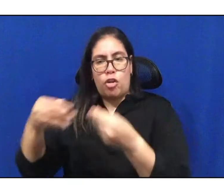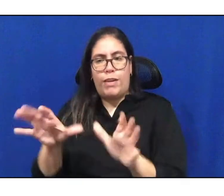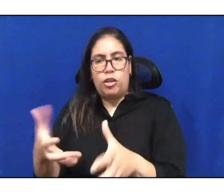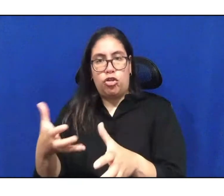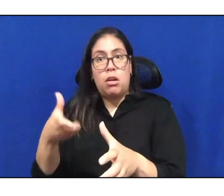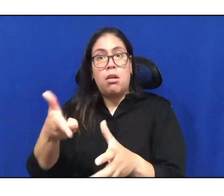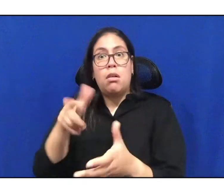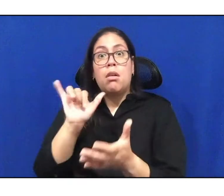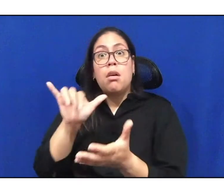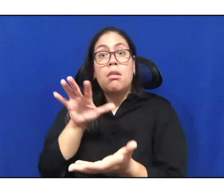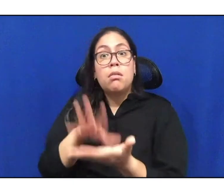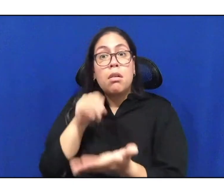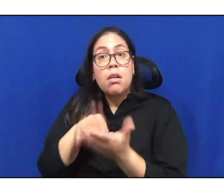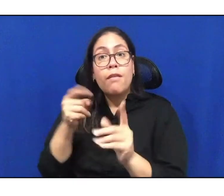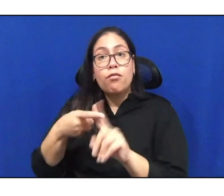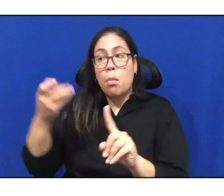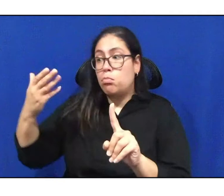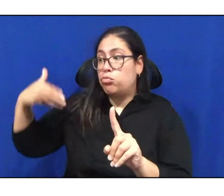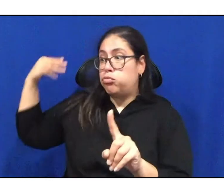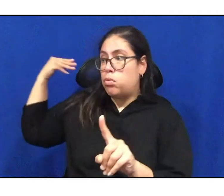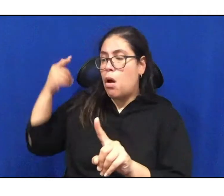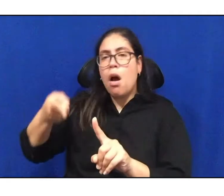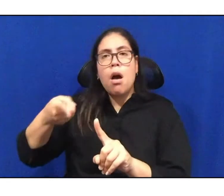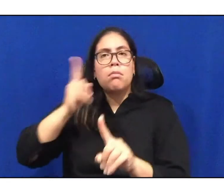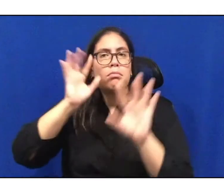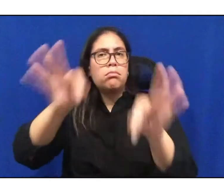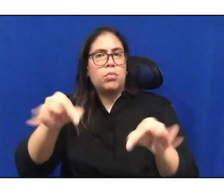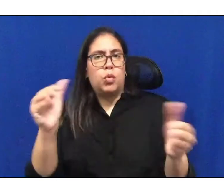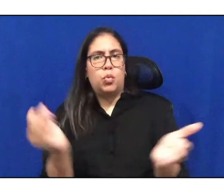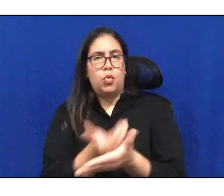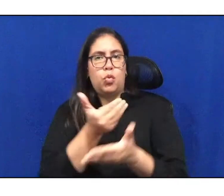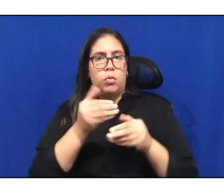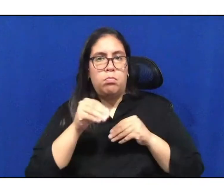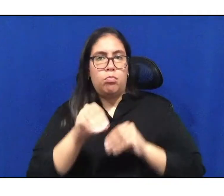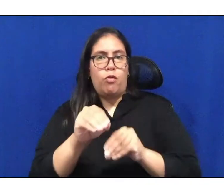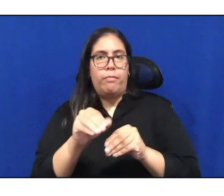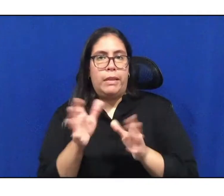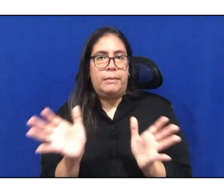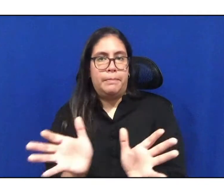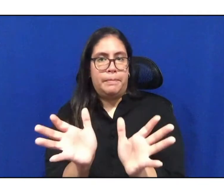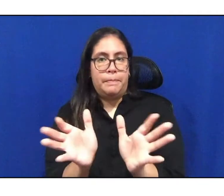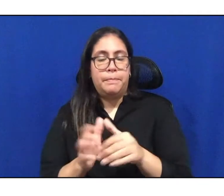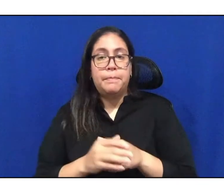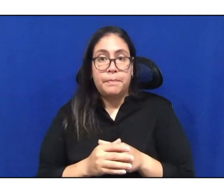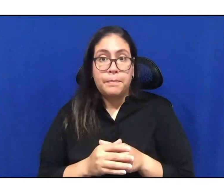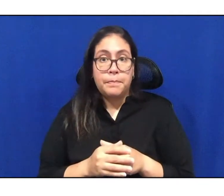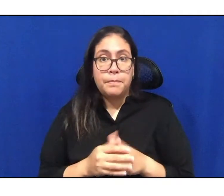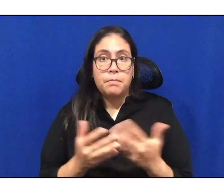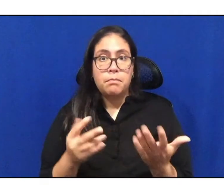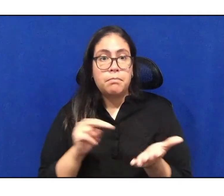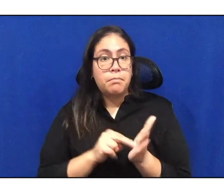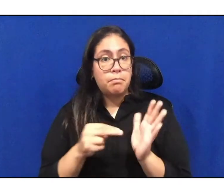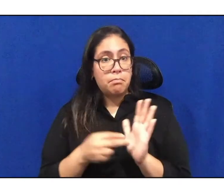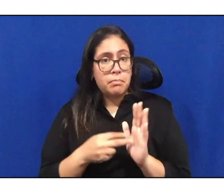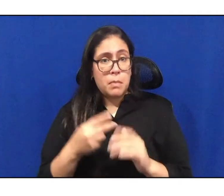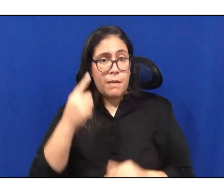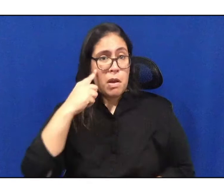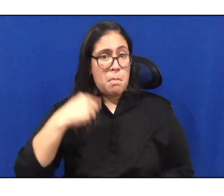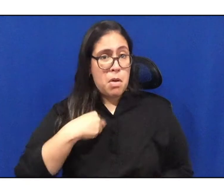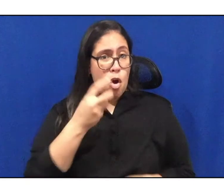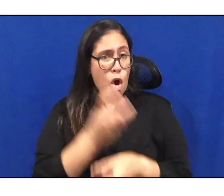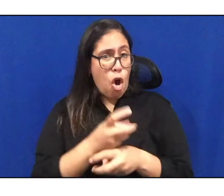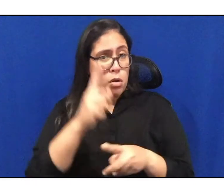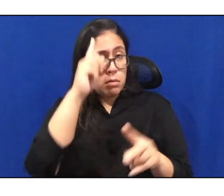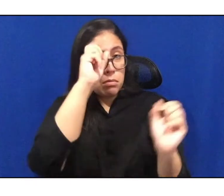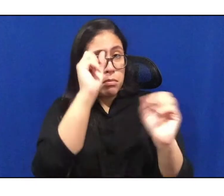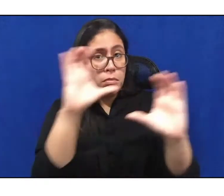generation to define a new movement. Right. And so it's not hard for me to imagine, Ida B. Wells saying Black